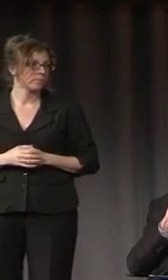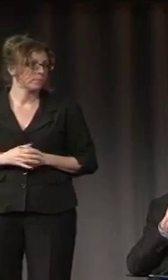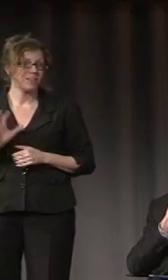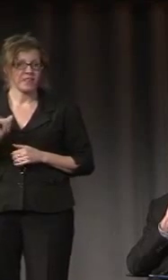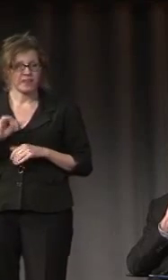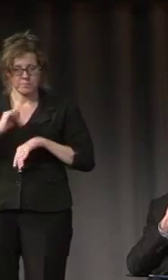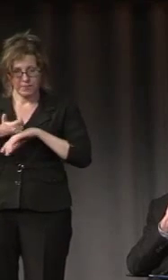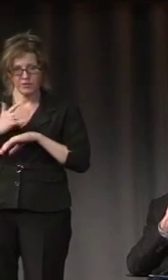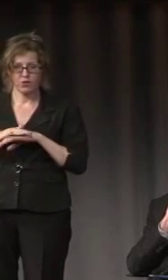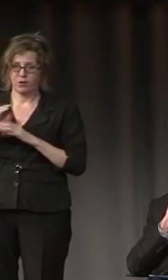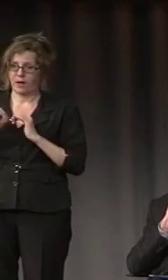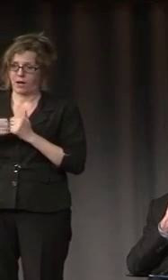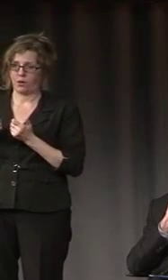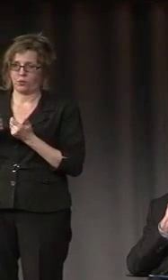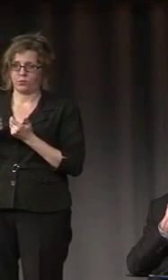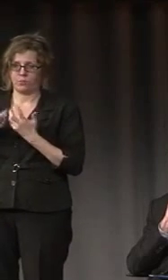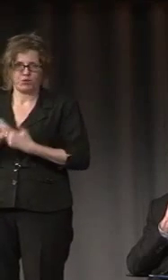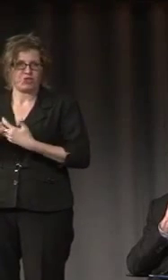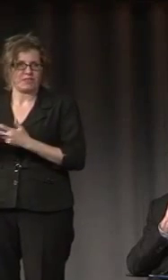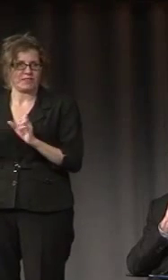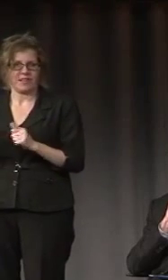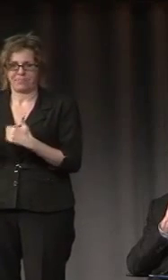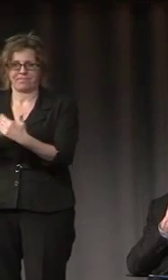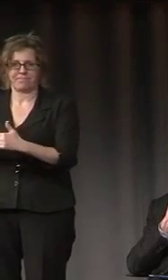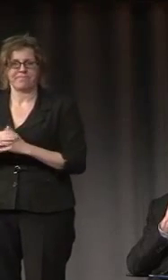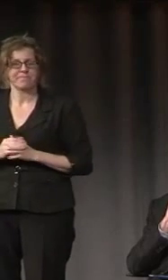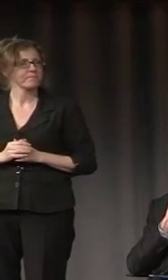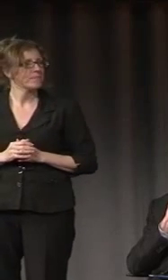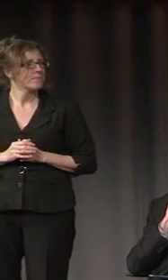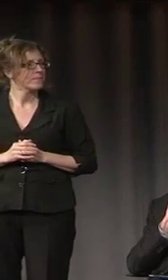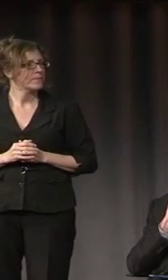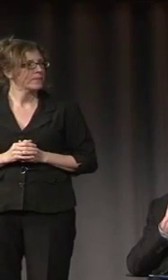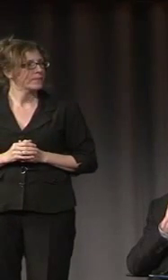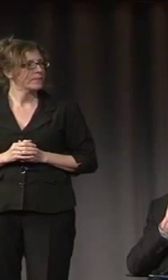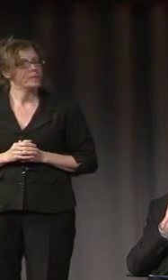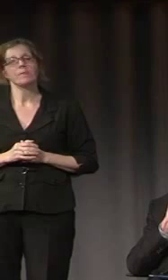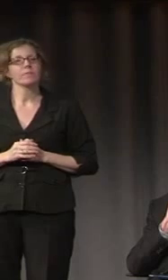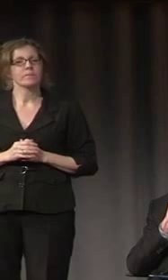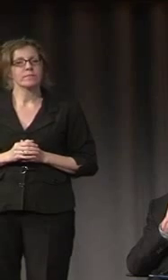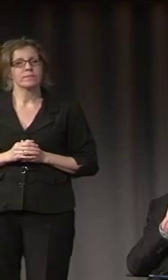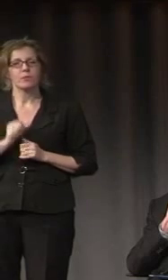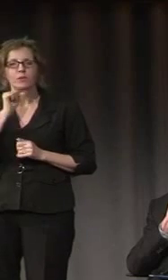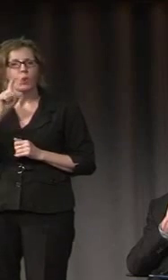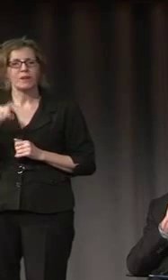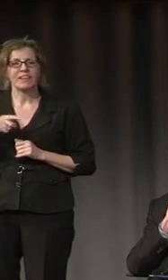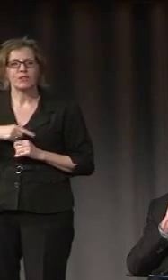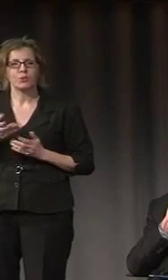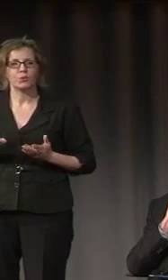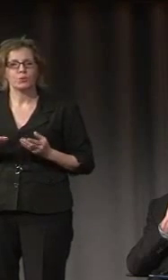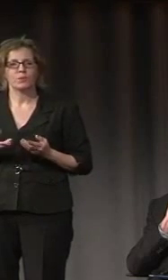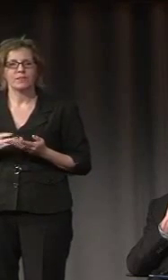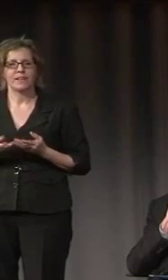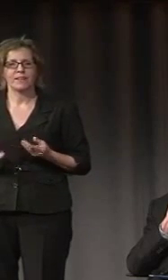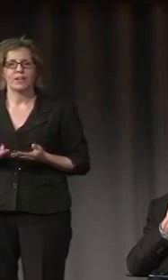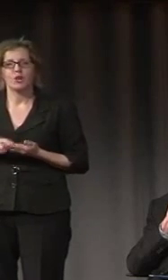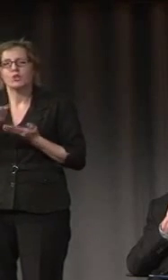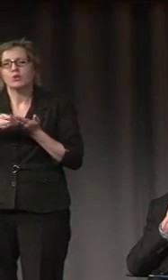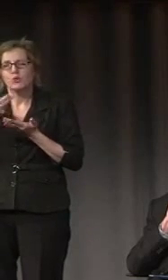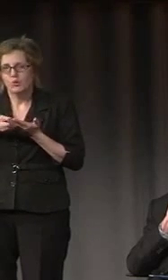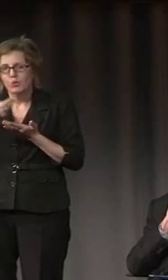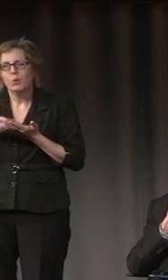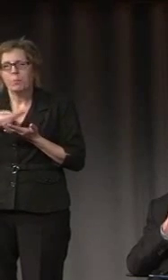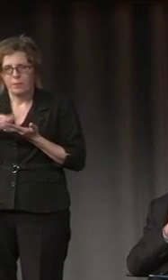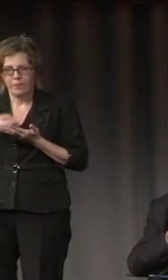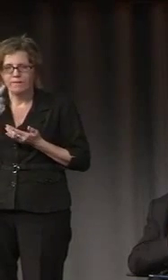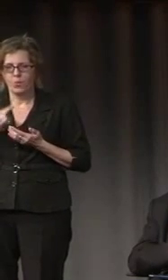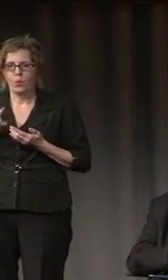So you don't need to have a soup in order to do learning. If you can change bits